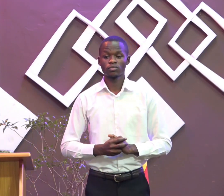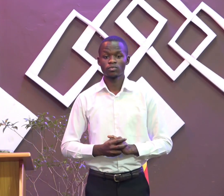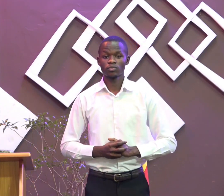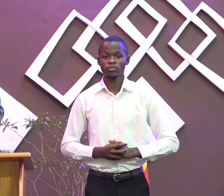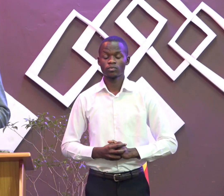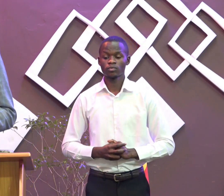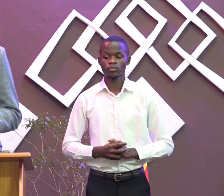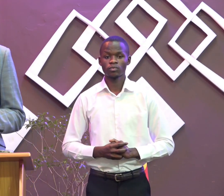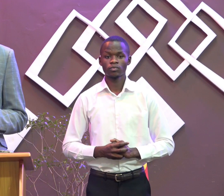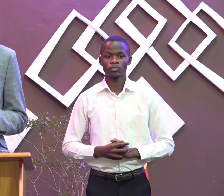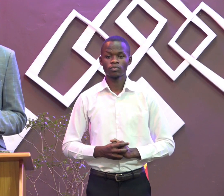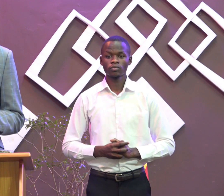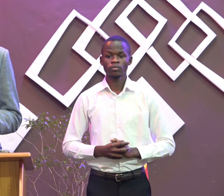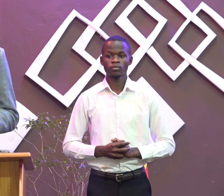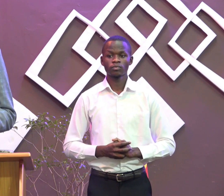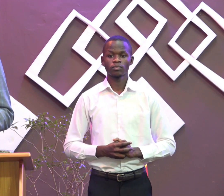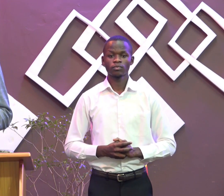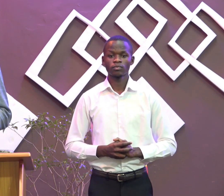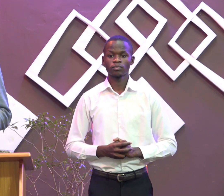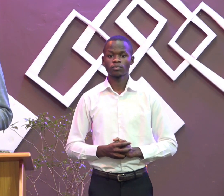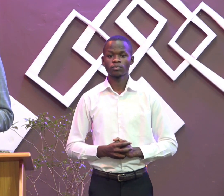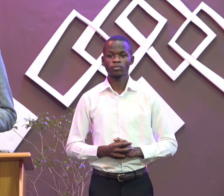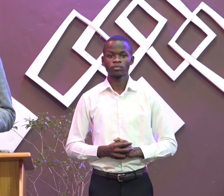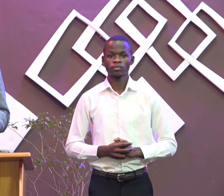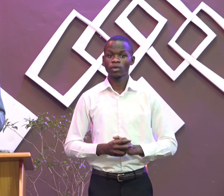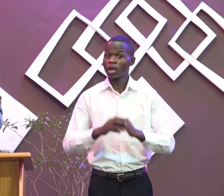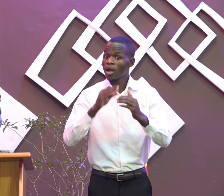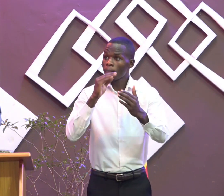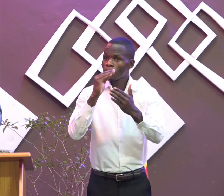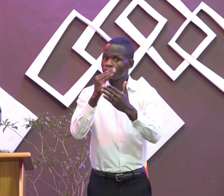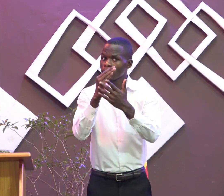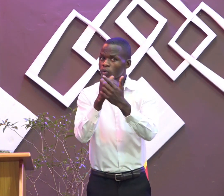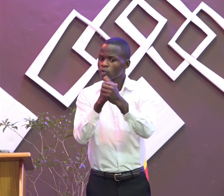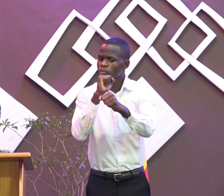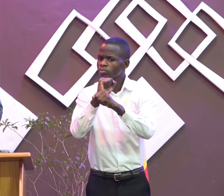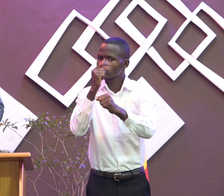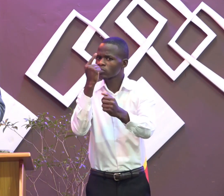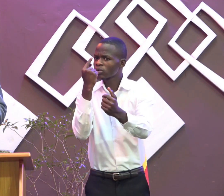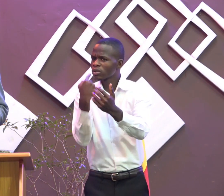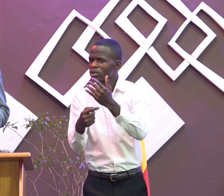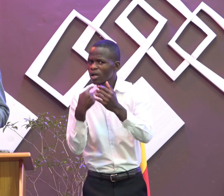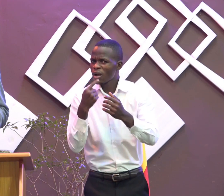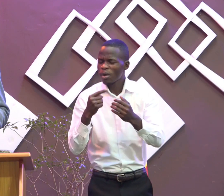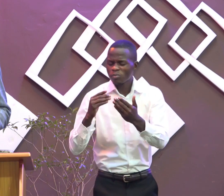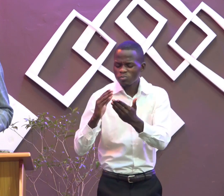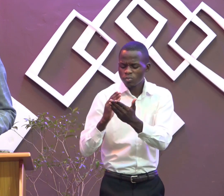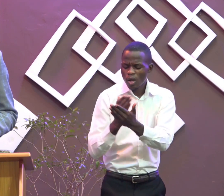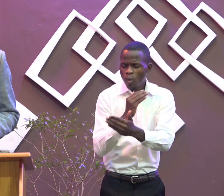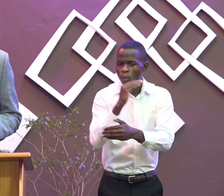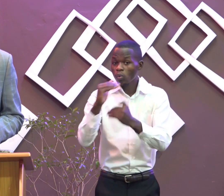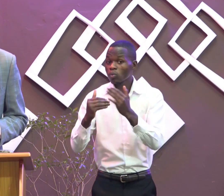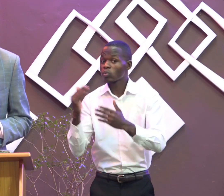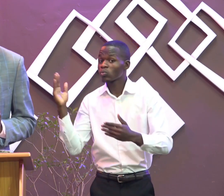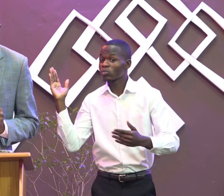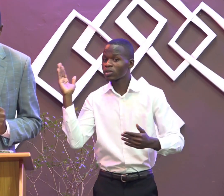never know, even a lizard may move with the information and take it to the king. Kaka akukolokota mu ekirowoozo ekibi eryo